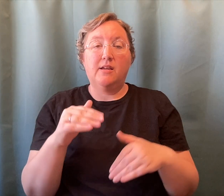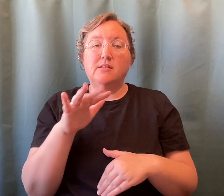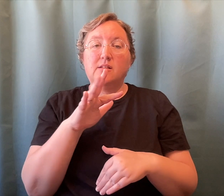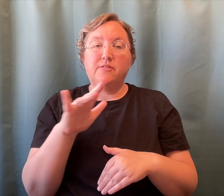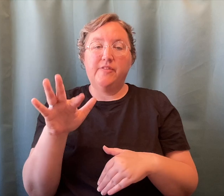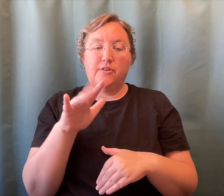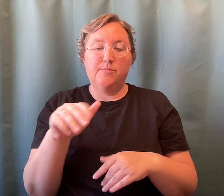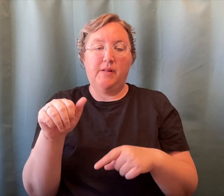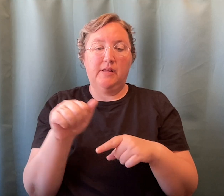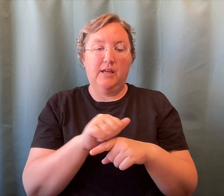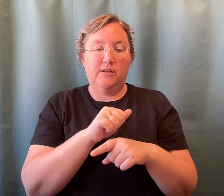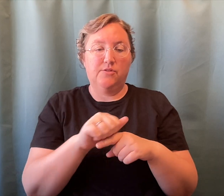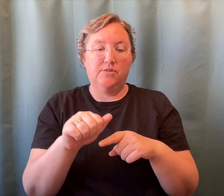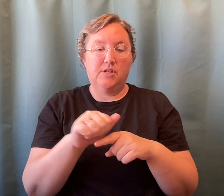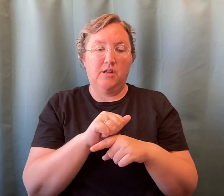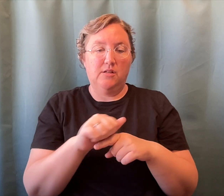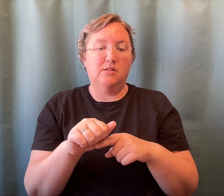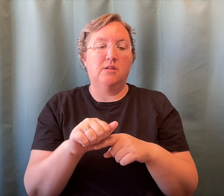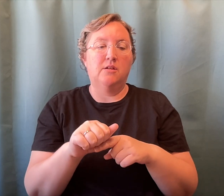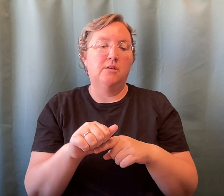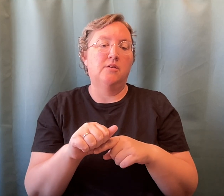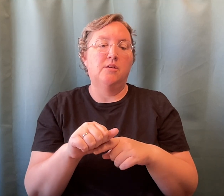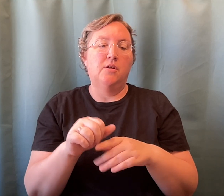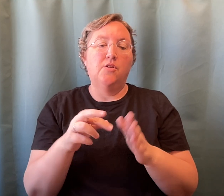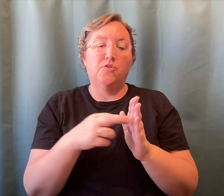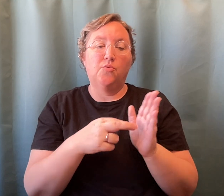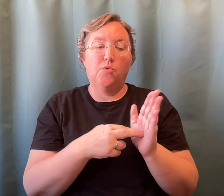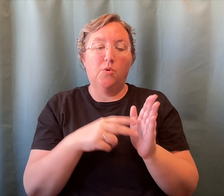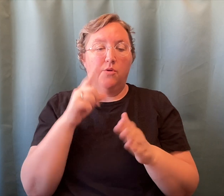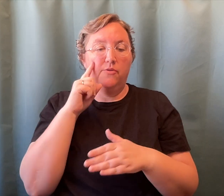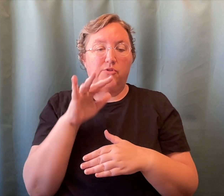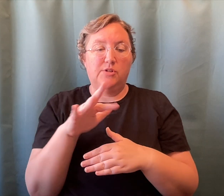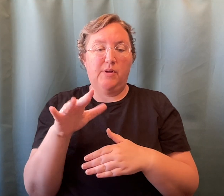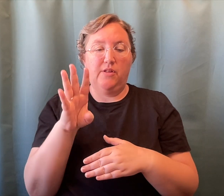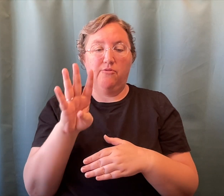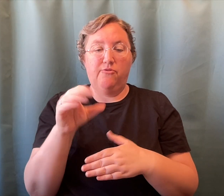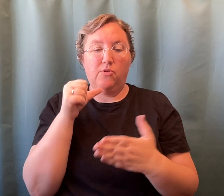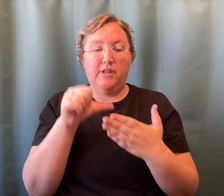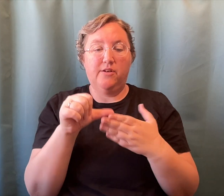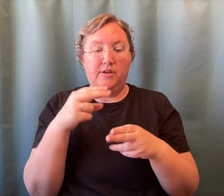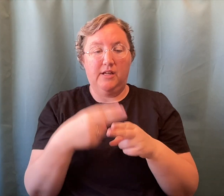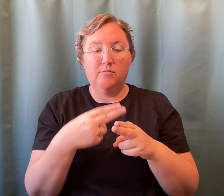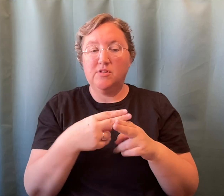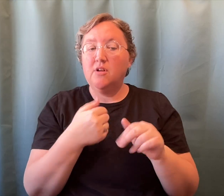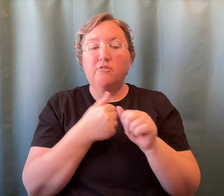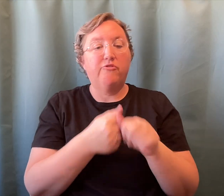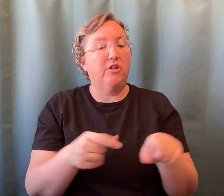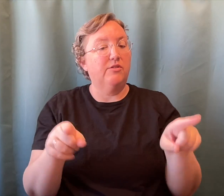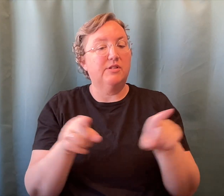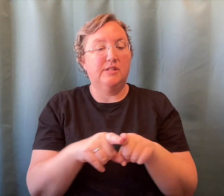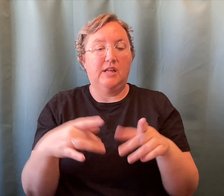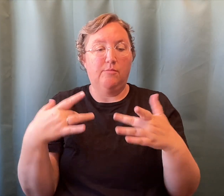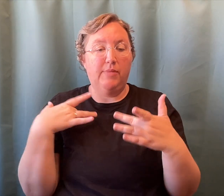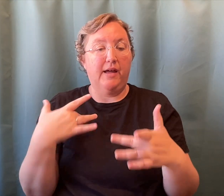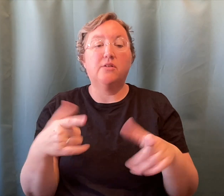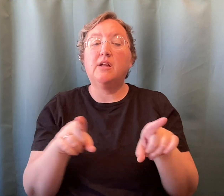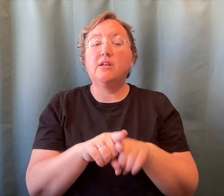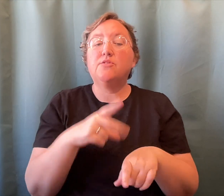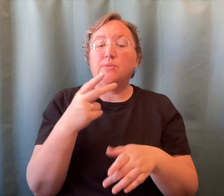Next is a finger spelling exercise. The rule for spelling 4-letter names follows the same pattern as